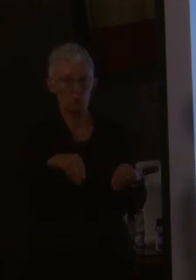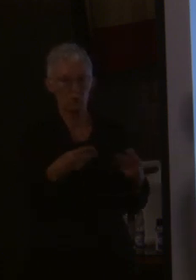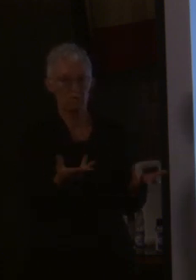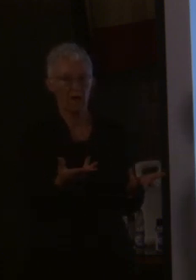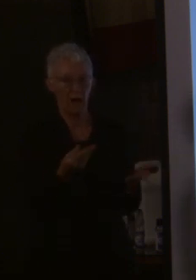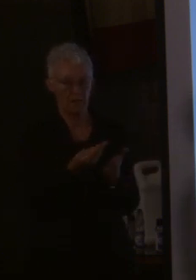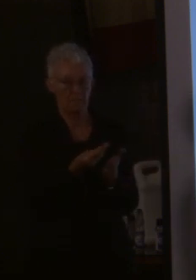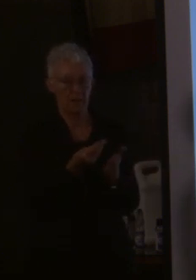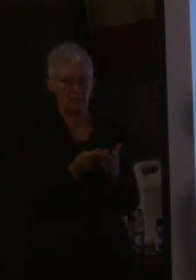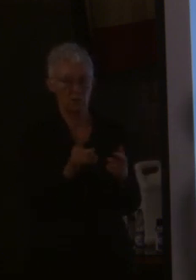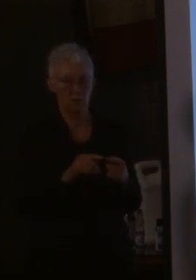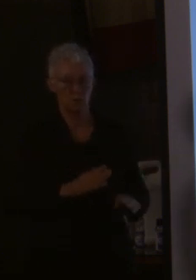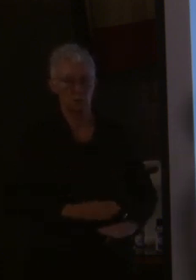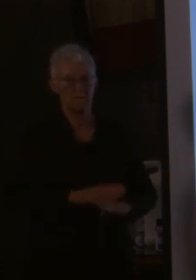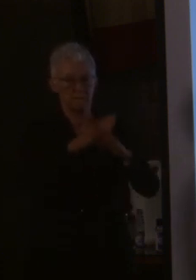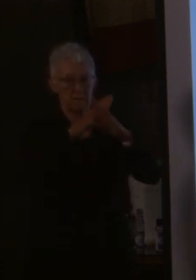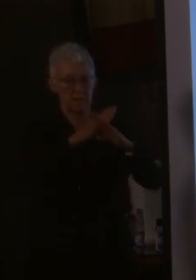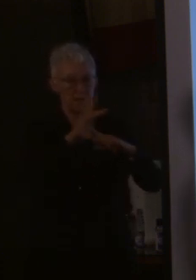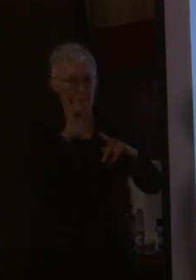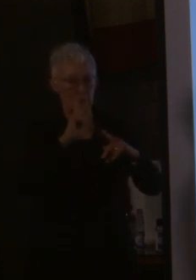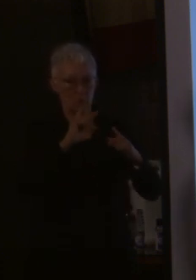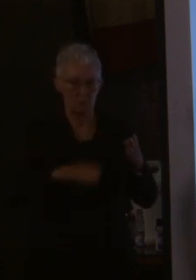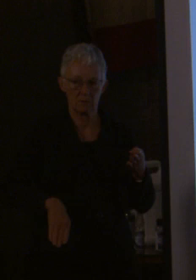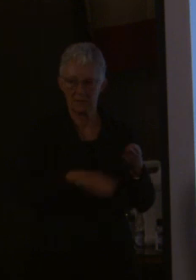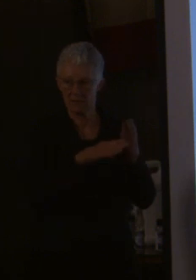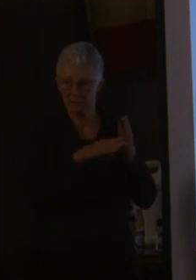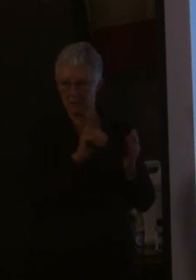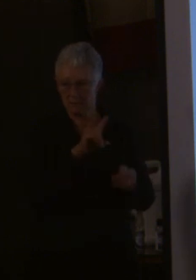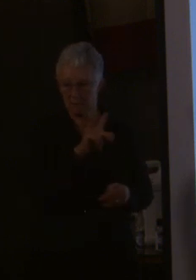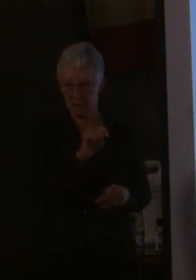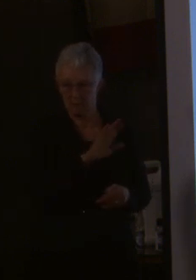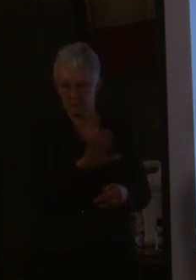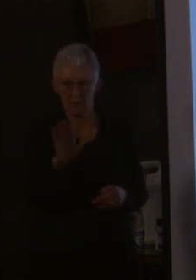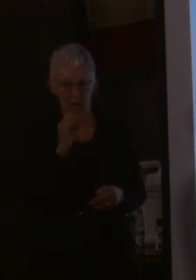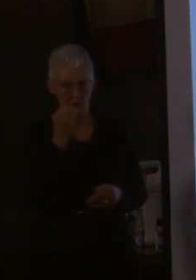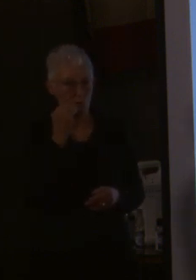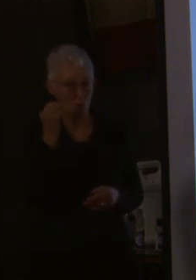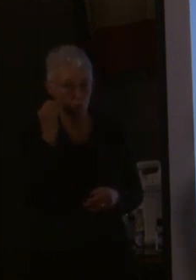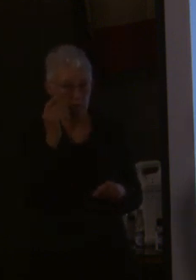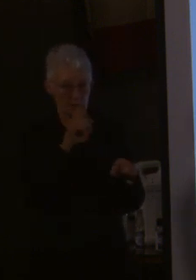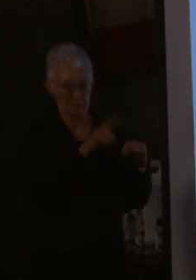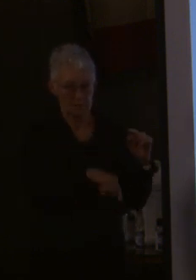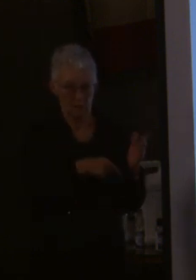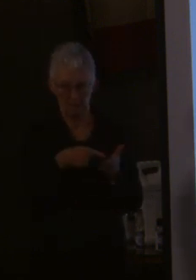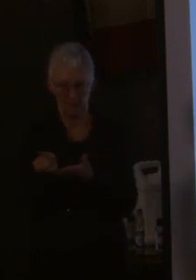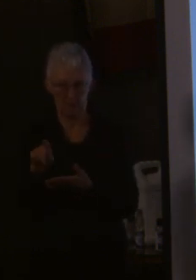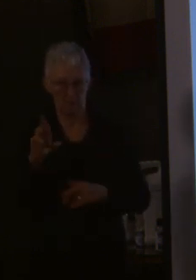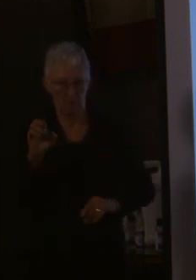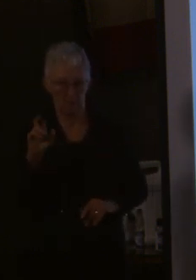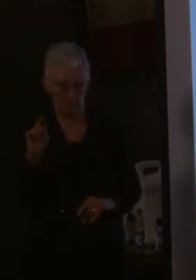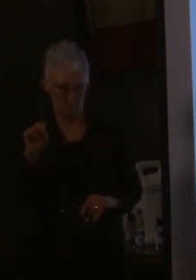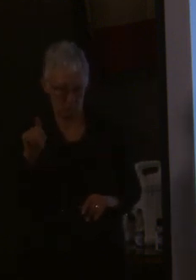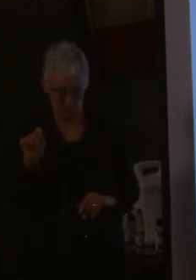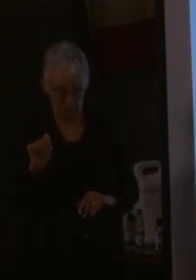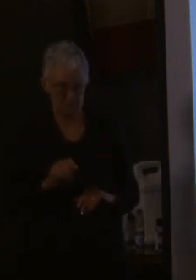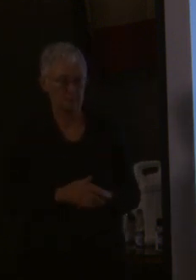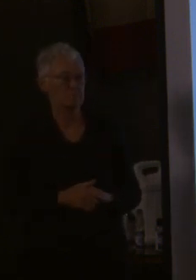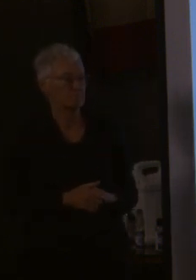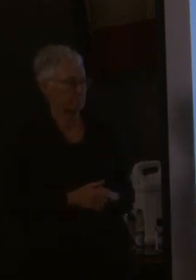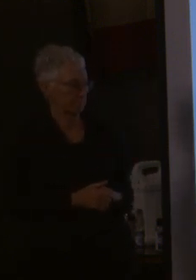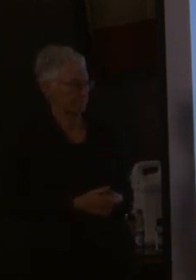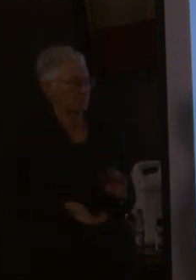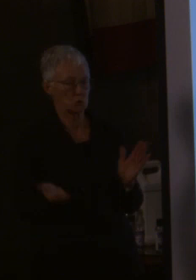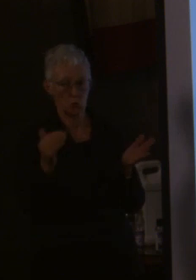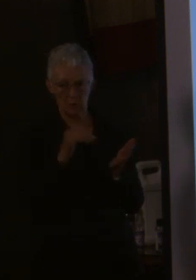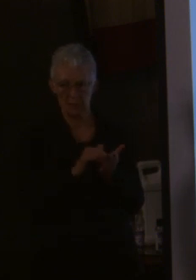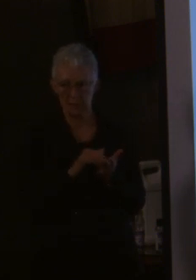prevention and other housing security assistance. Again, I want to call your attention to